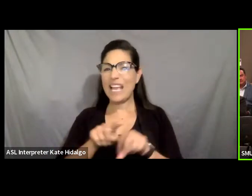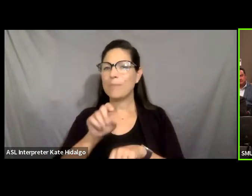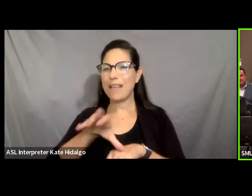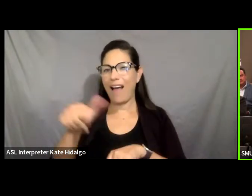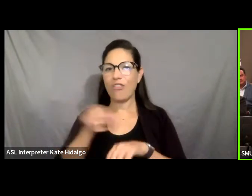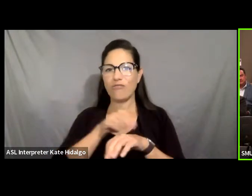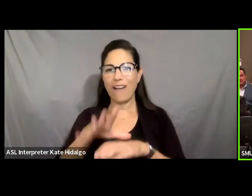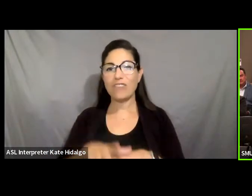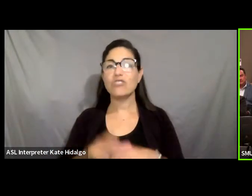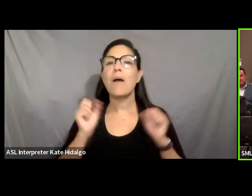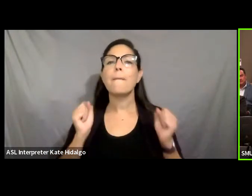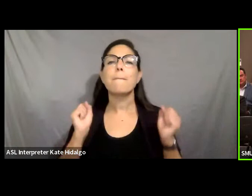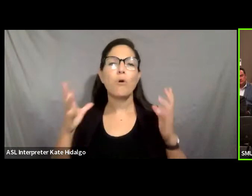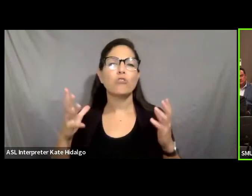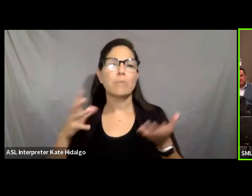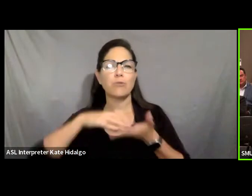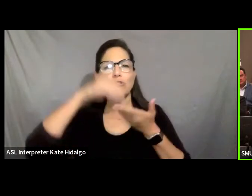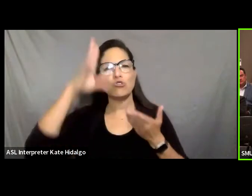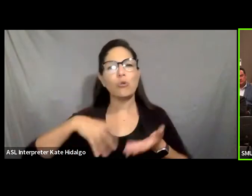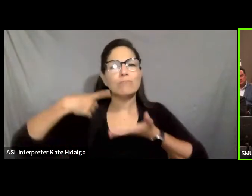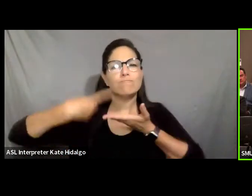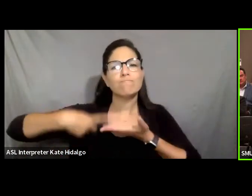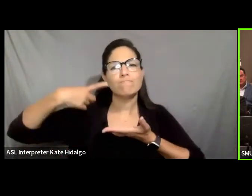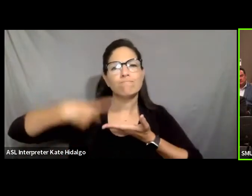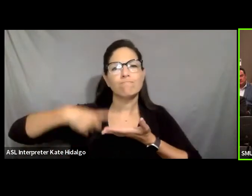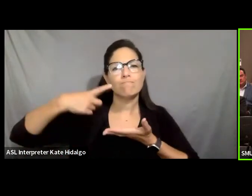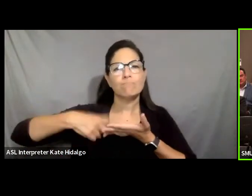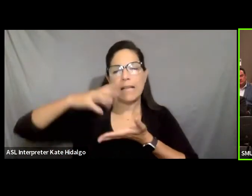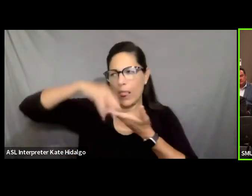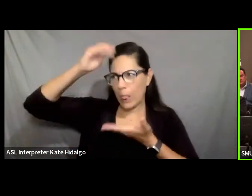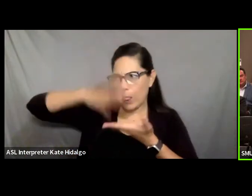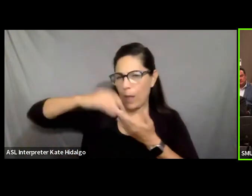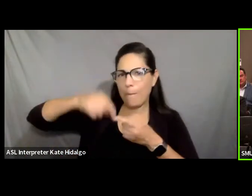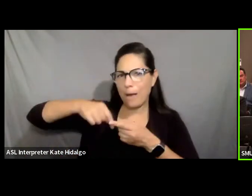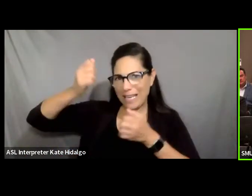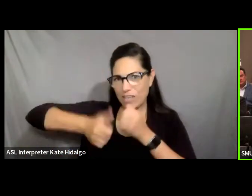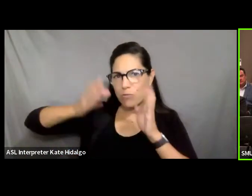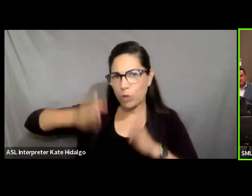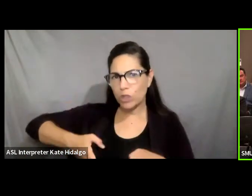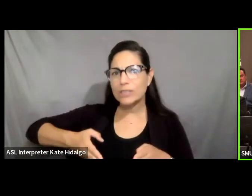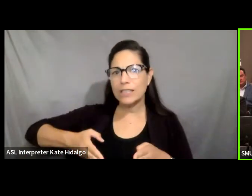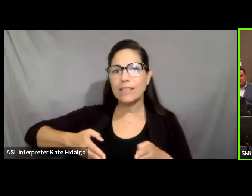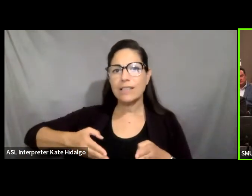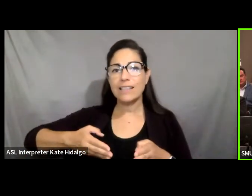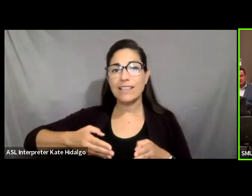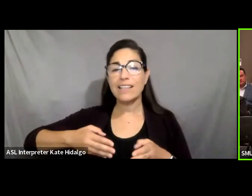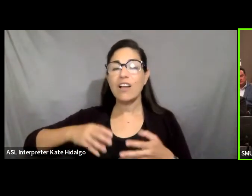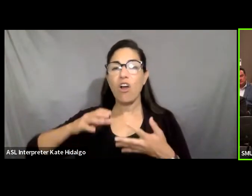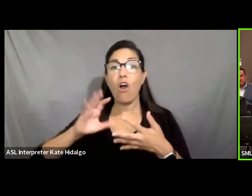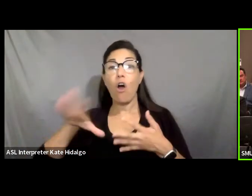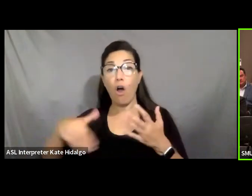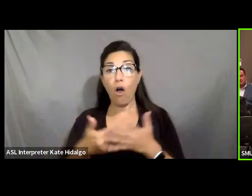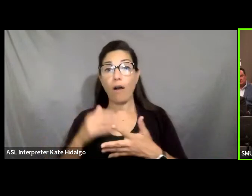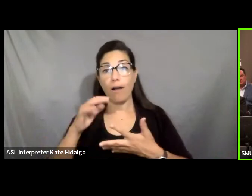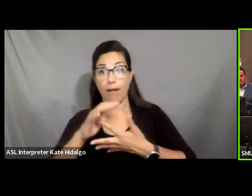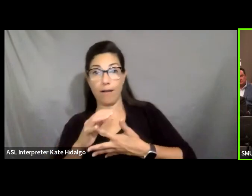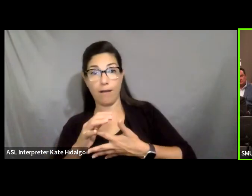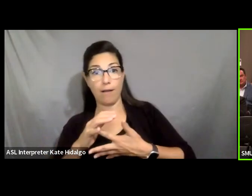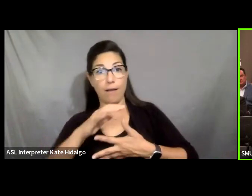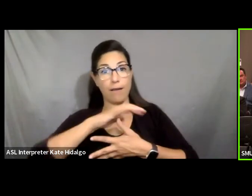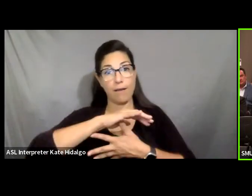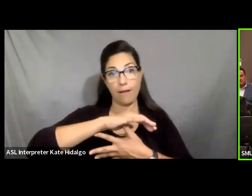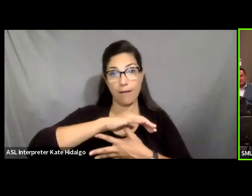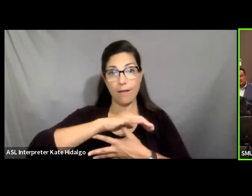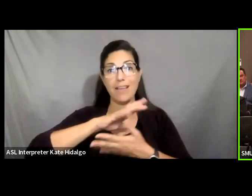multiple Kid Talk conversations, getting to know them. We are leading toward all 9th and 11th graders doing